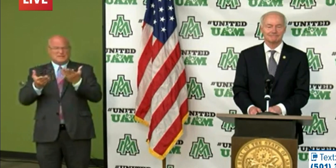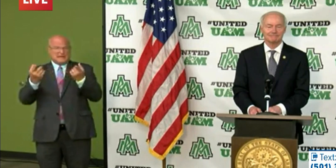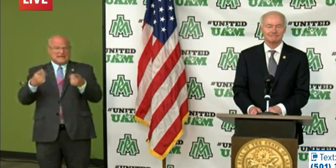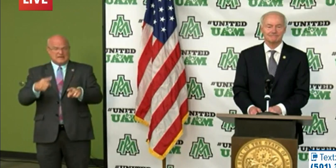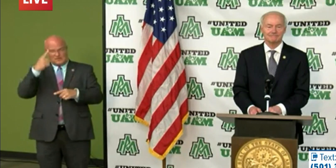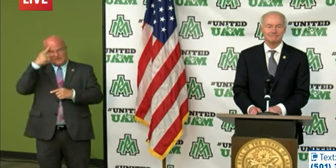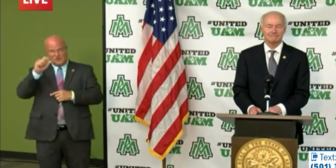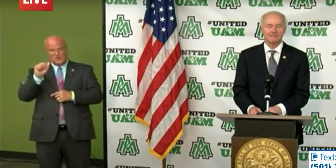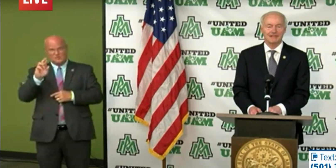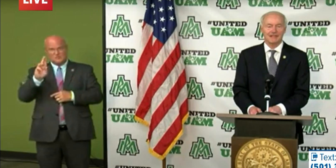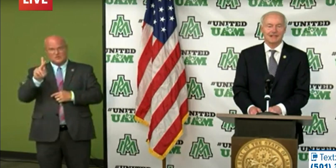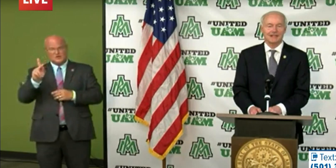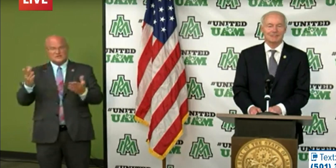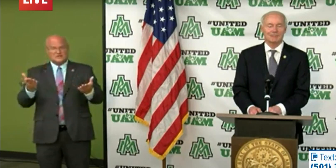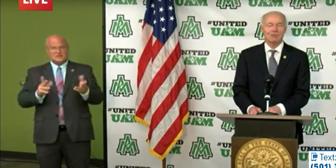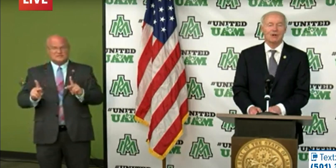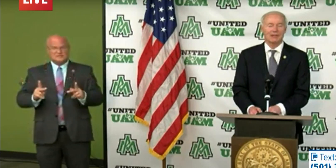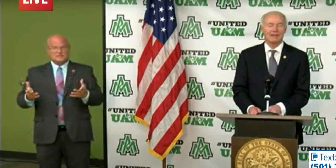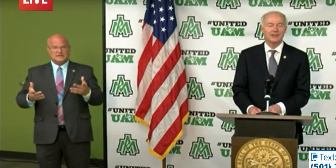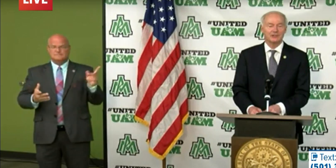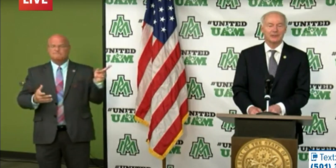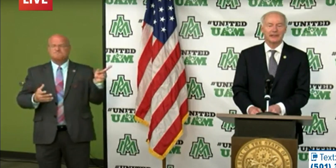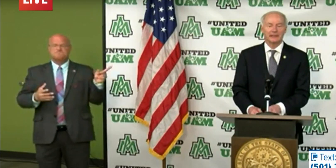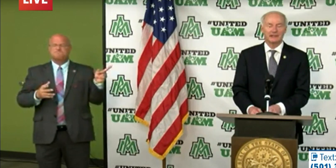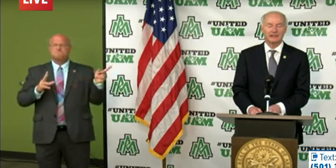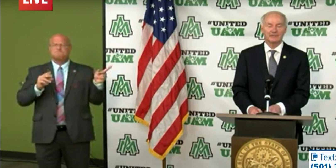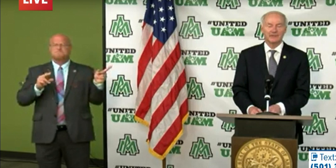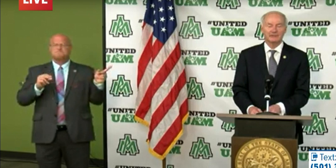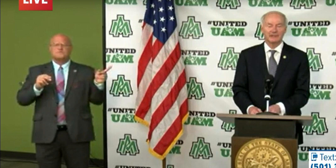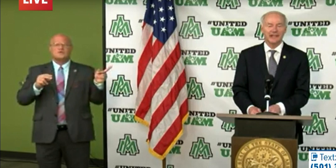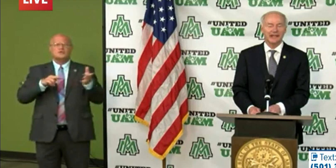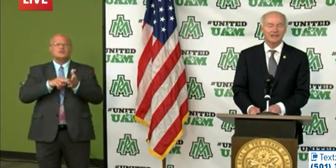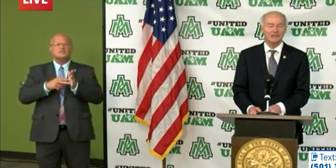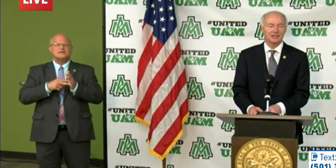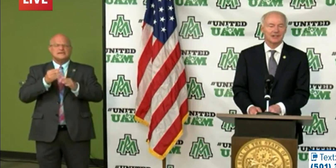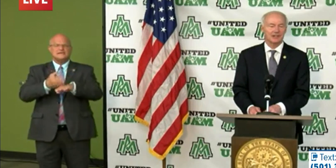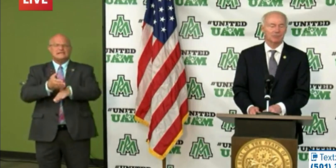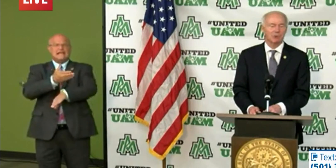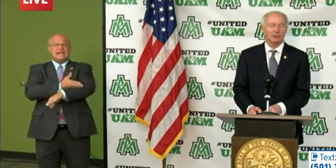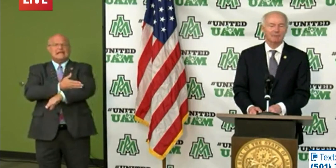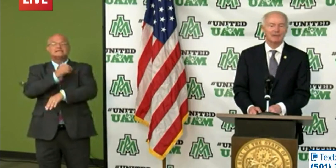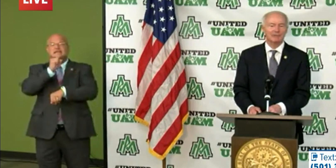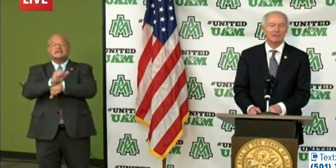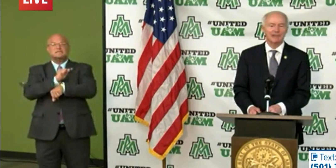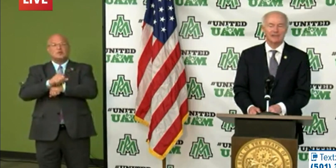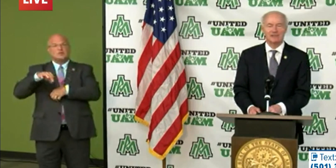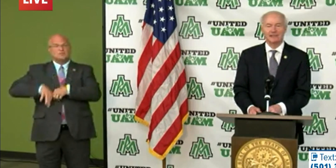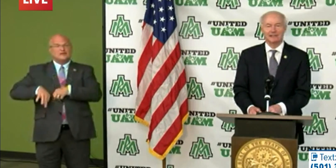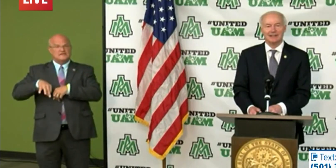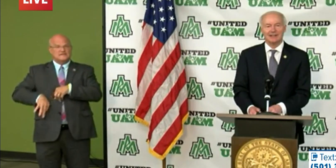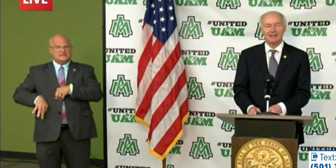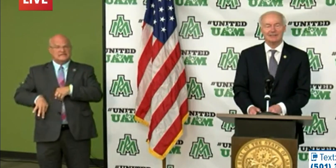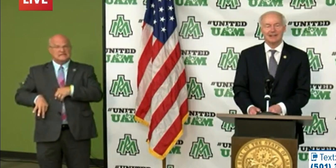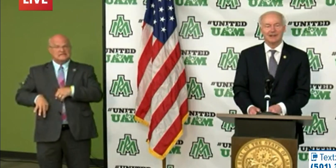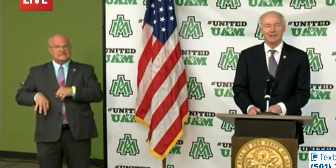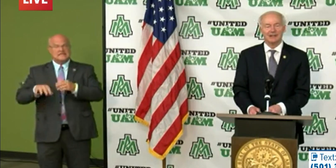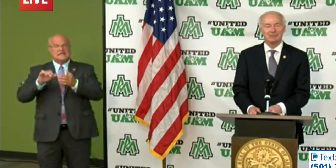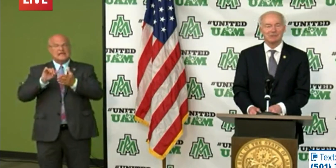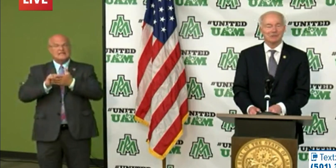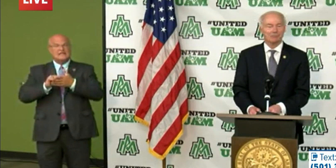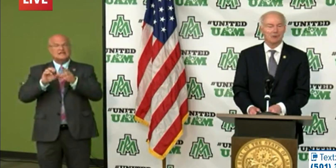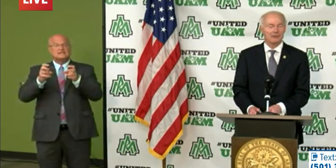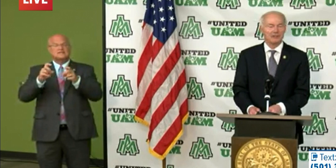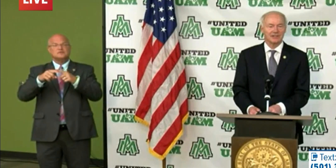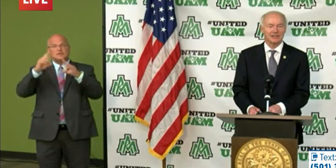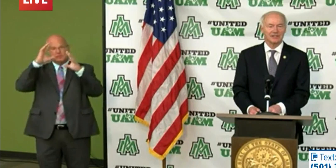happen for Arkansans? No, I think you're speaking of the enhanced unemployment benefits that are